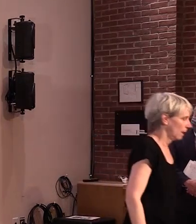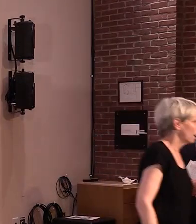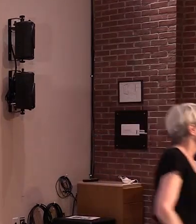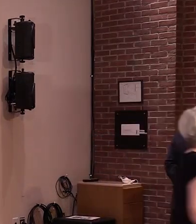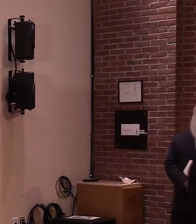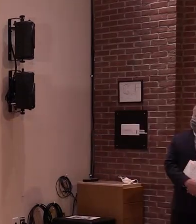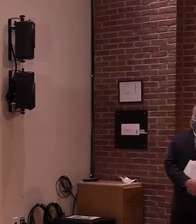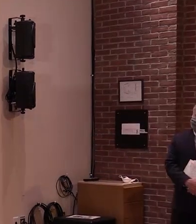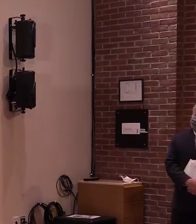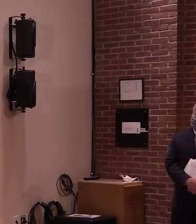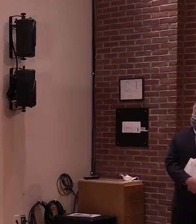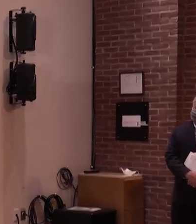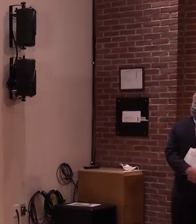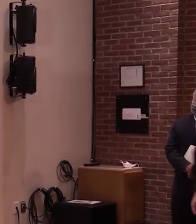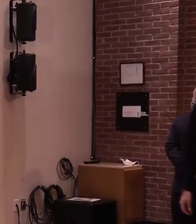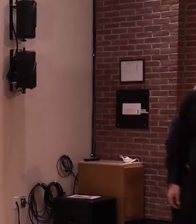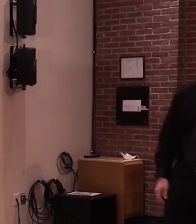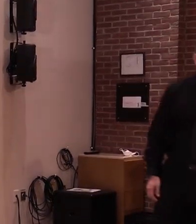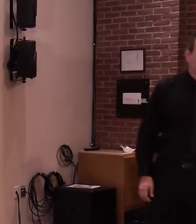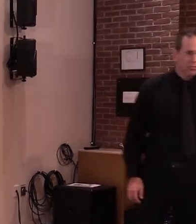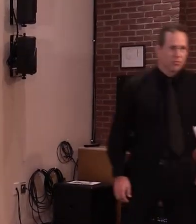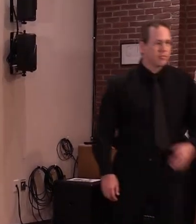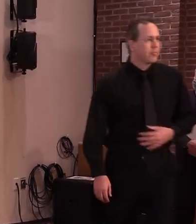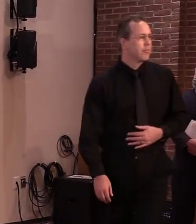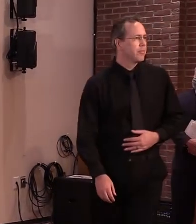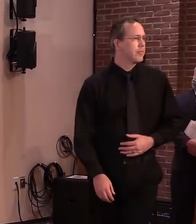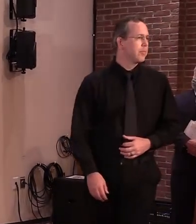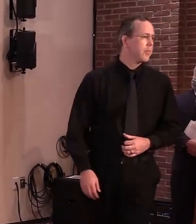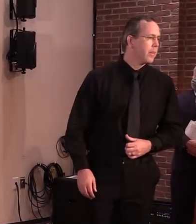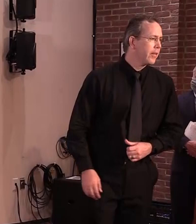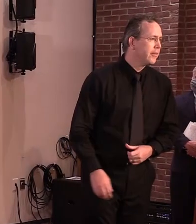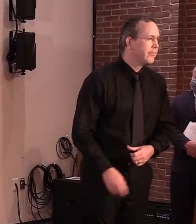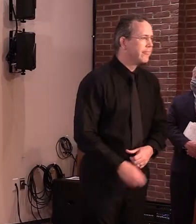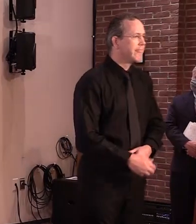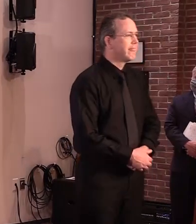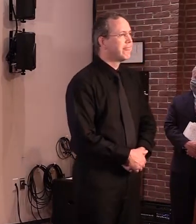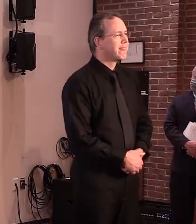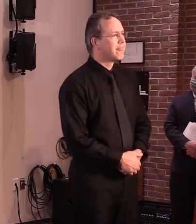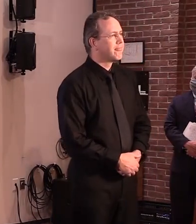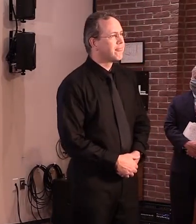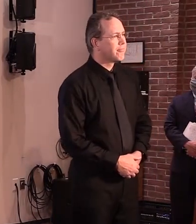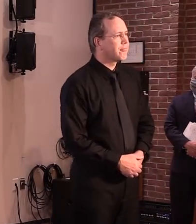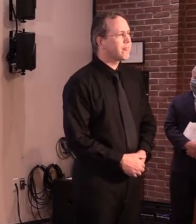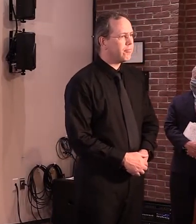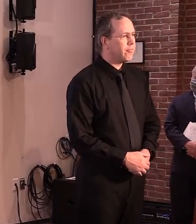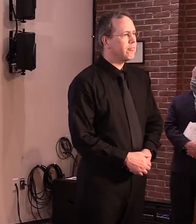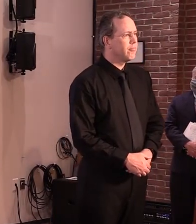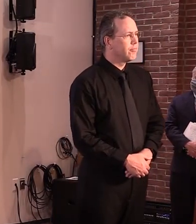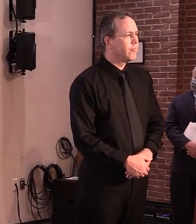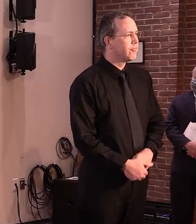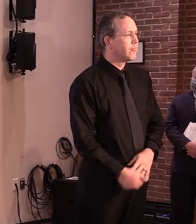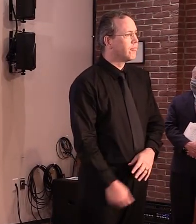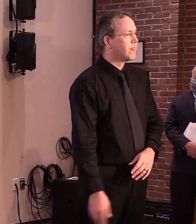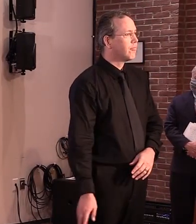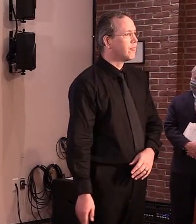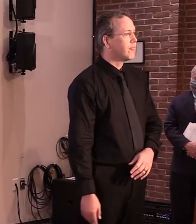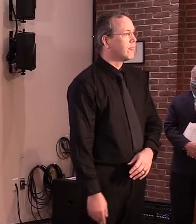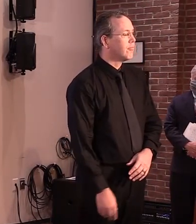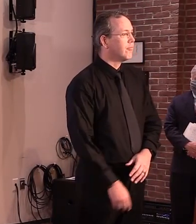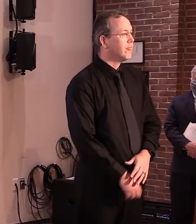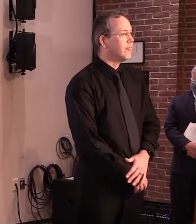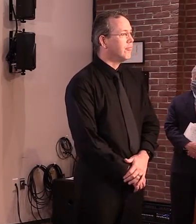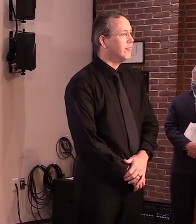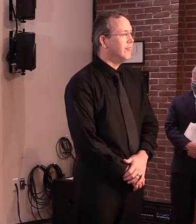And that appears to be the last question. As a reminder to everyone, in observance of Memorial Day, we will not be having a press conference on